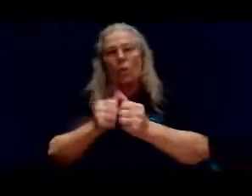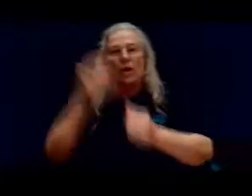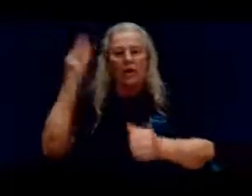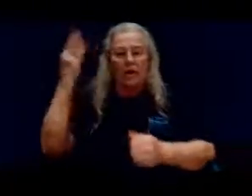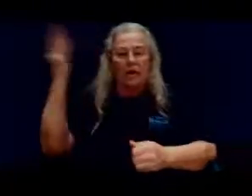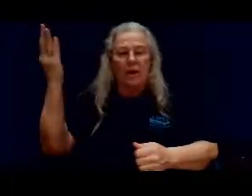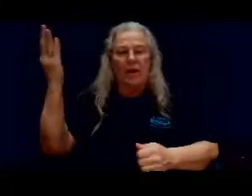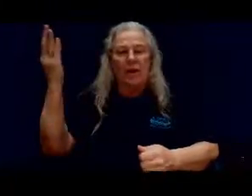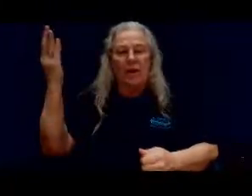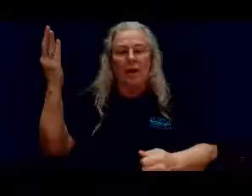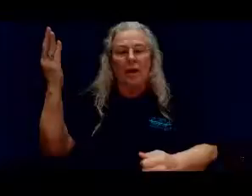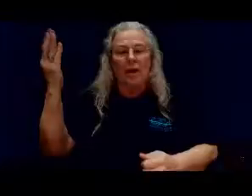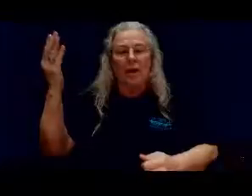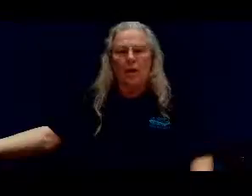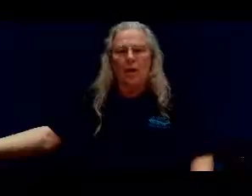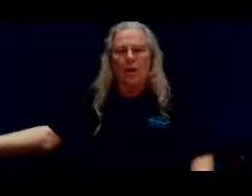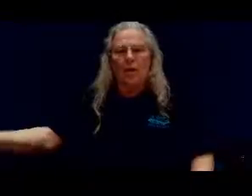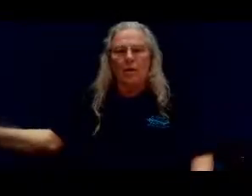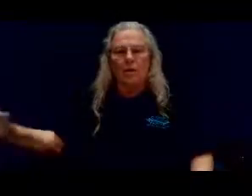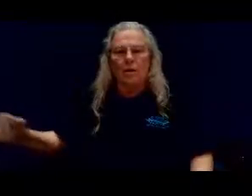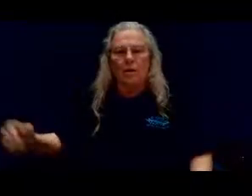with Him.